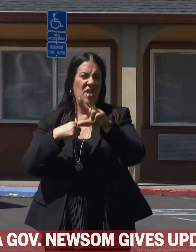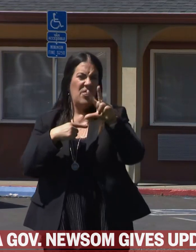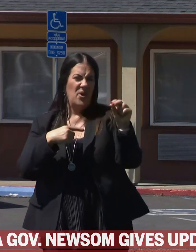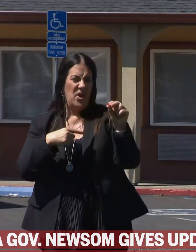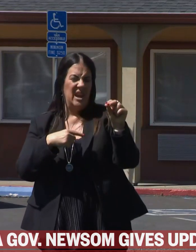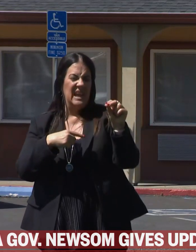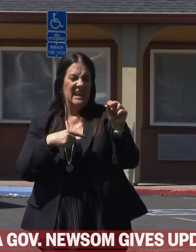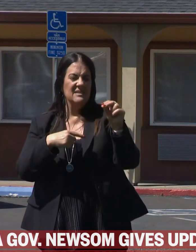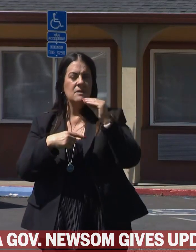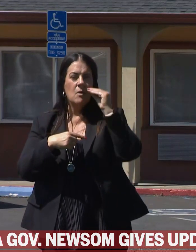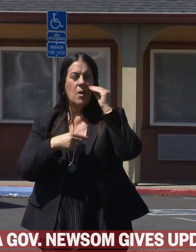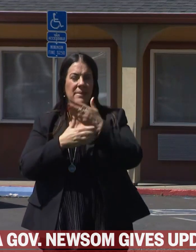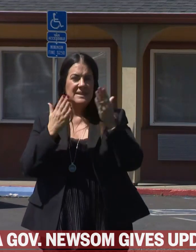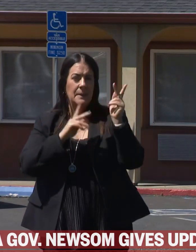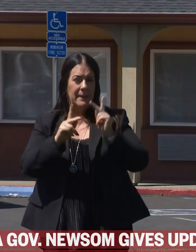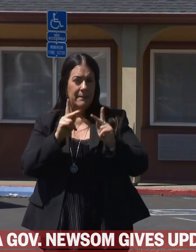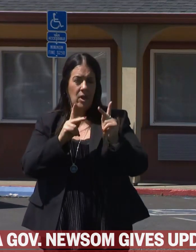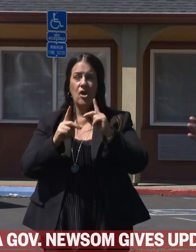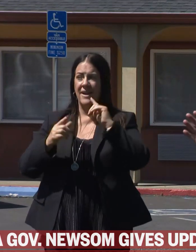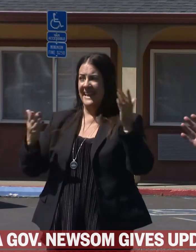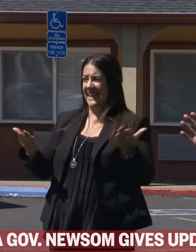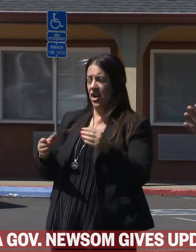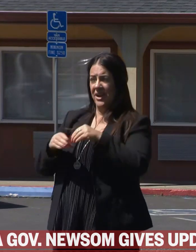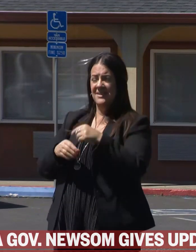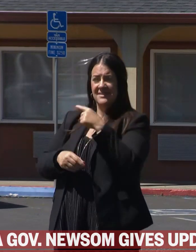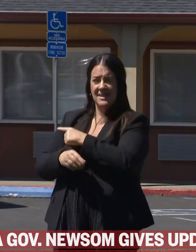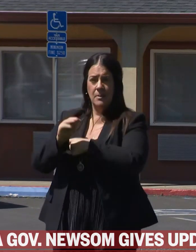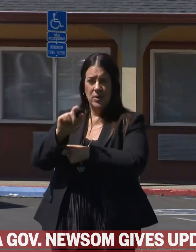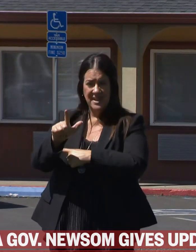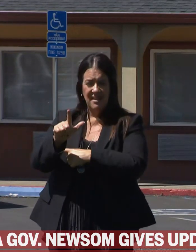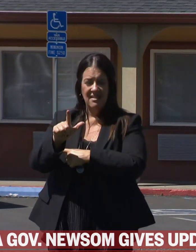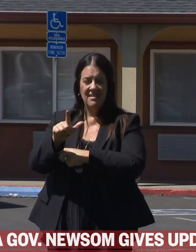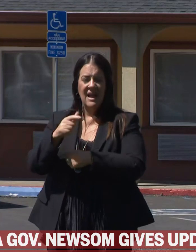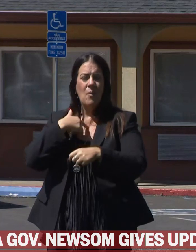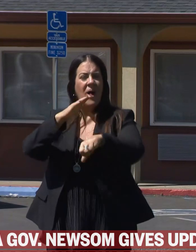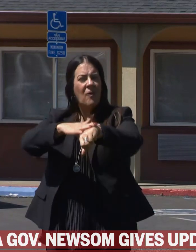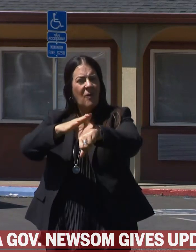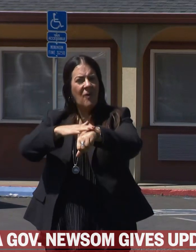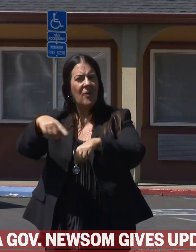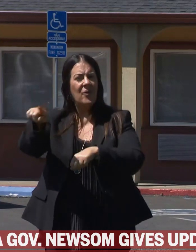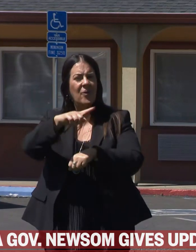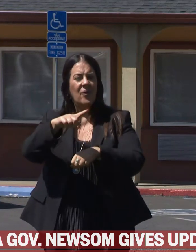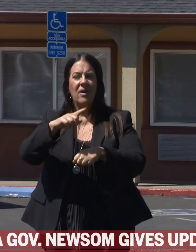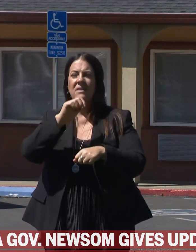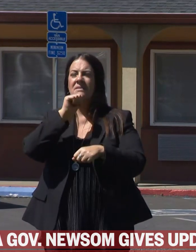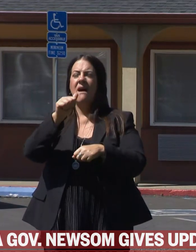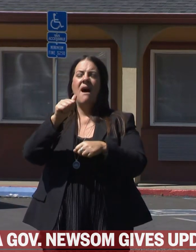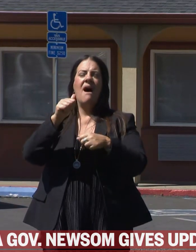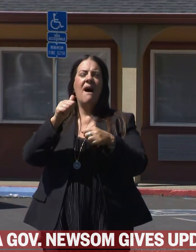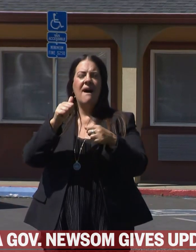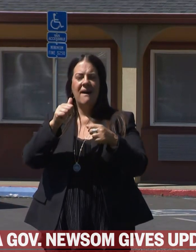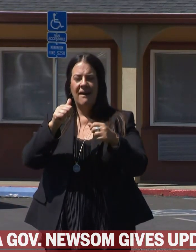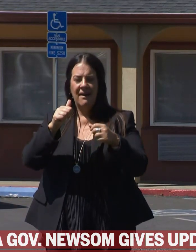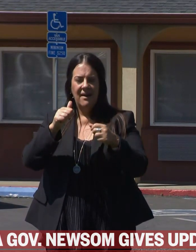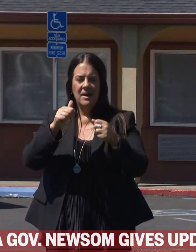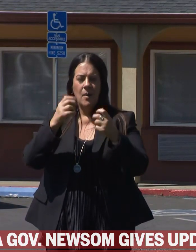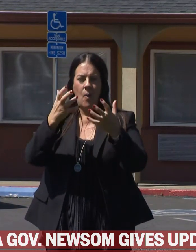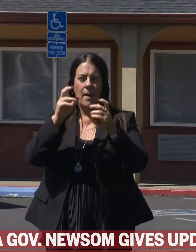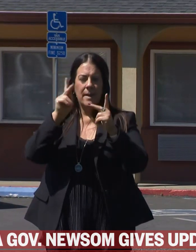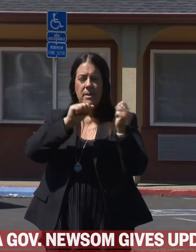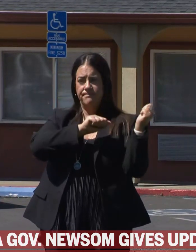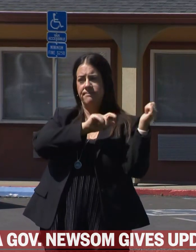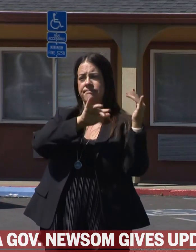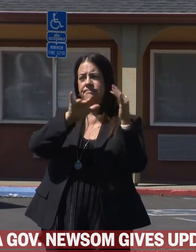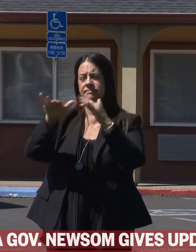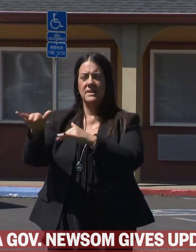this hotel. I want to caution people, we don't want everyone flooding in to all 6,867 of the